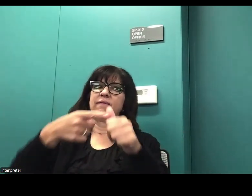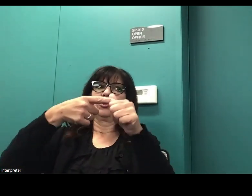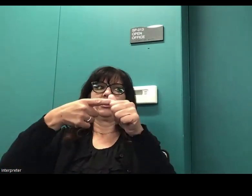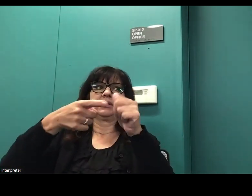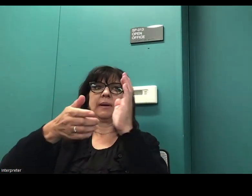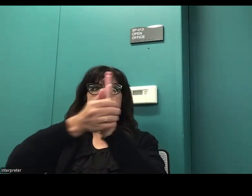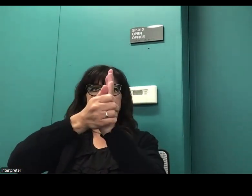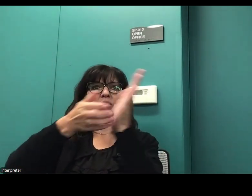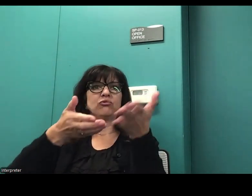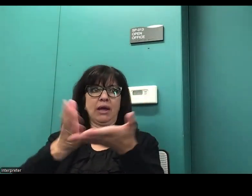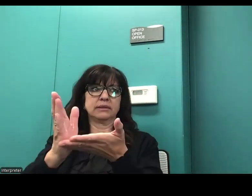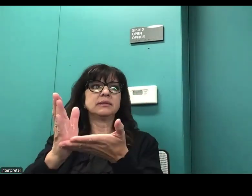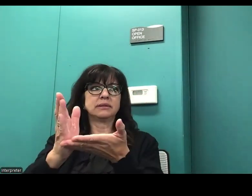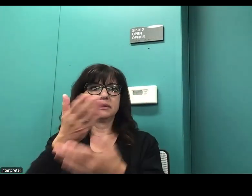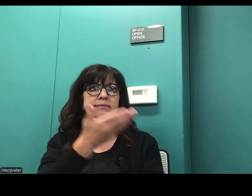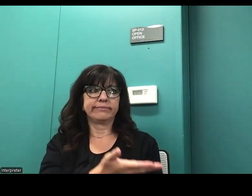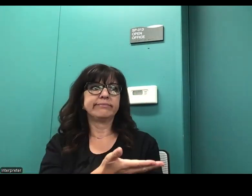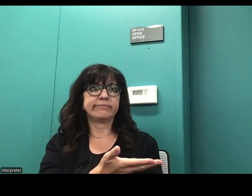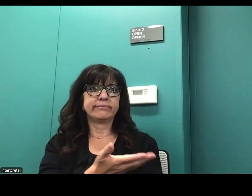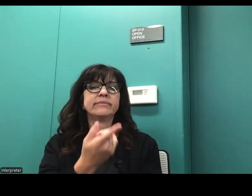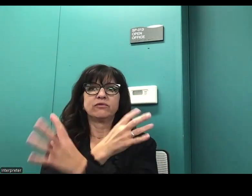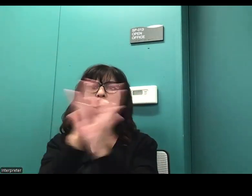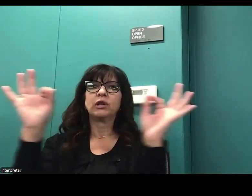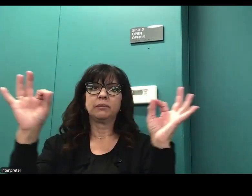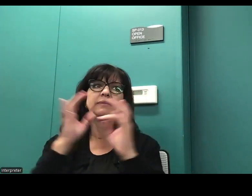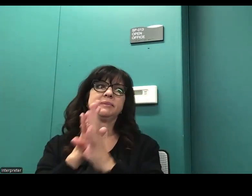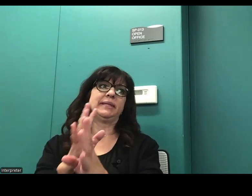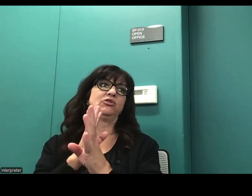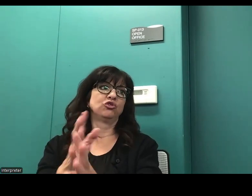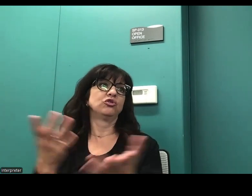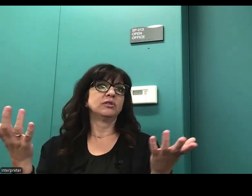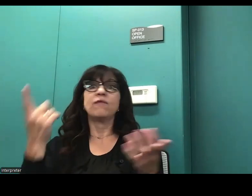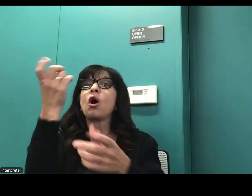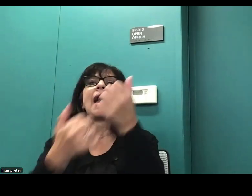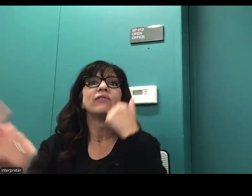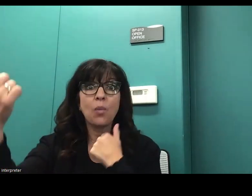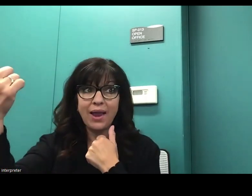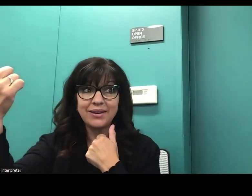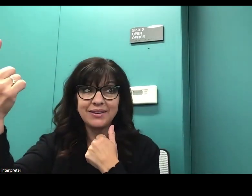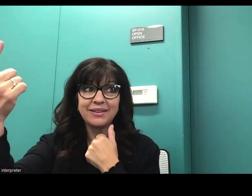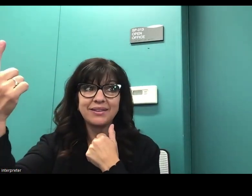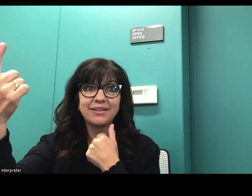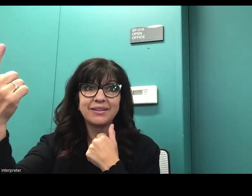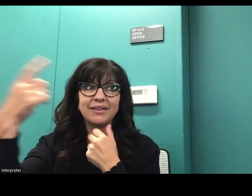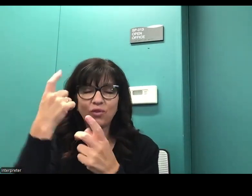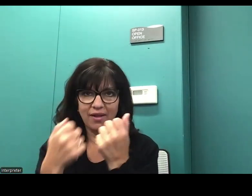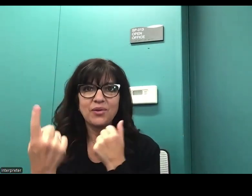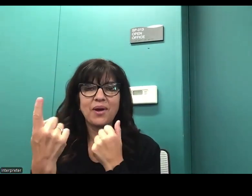rights. Freedom of speech. Freedom of speech for everyone.